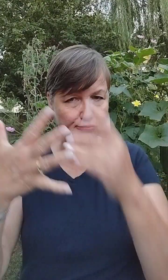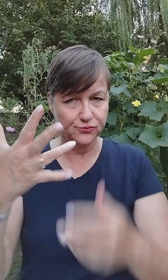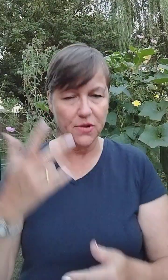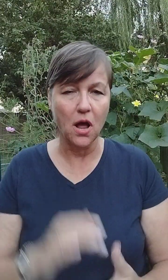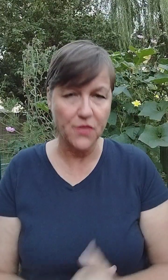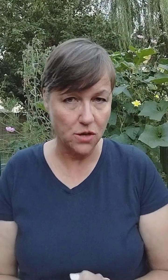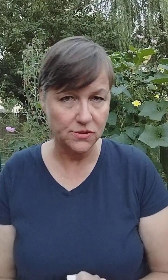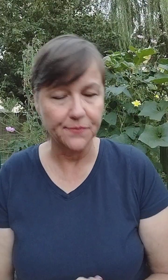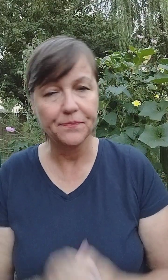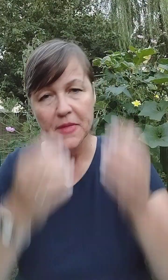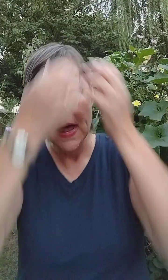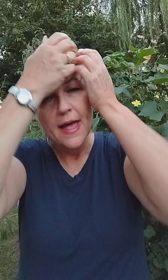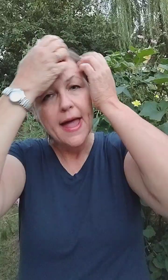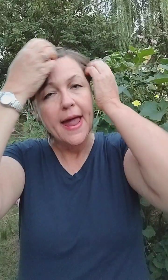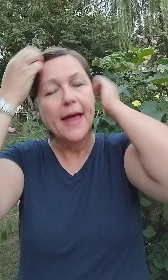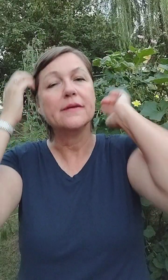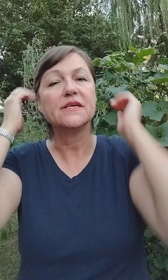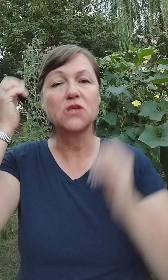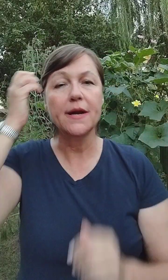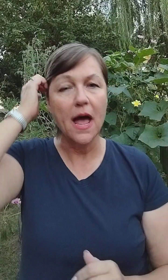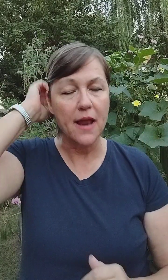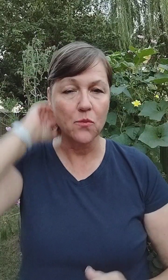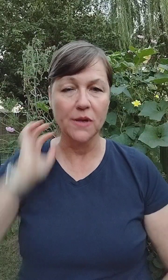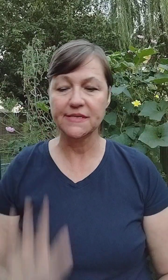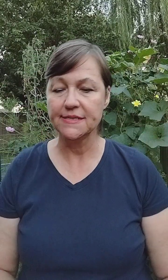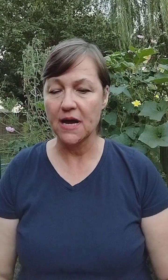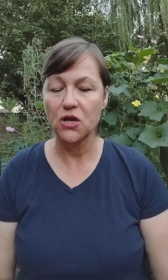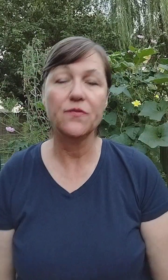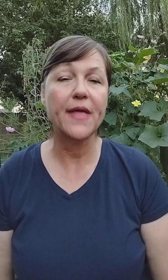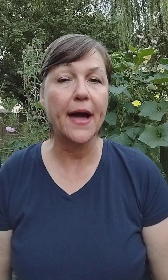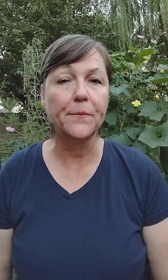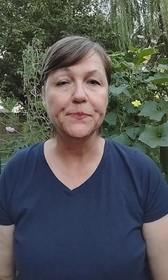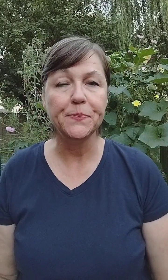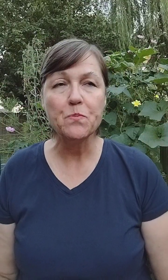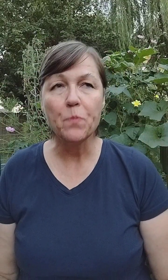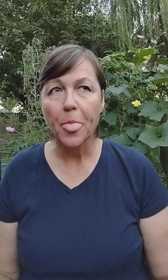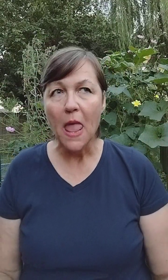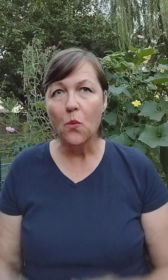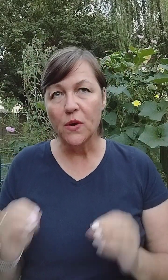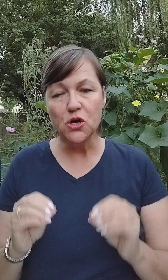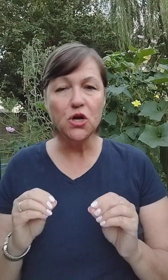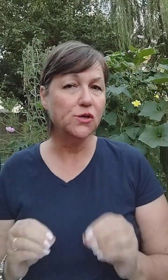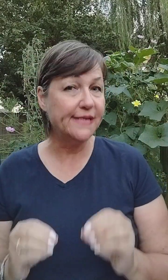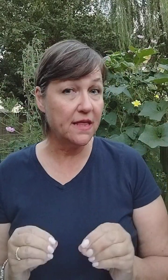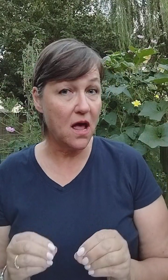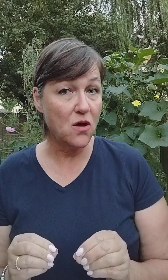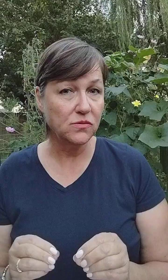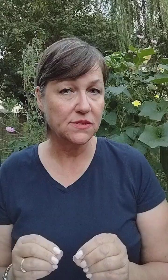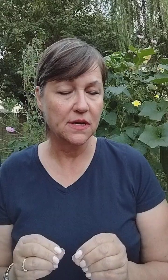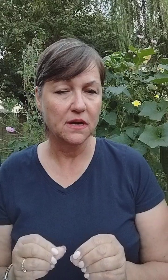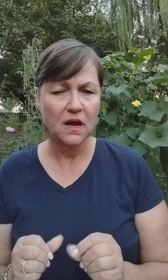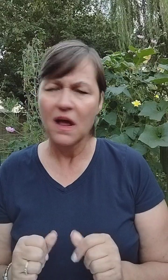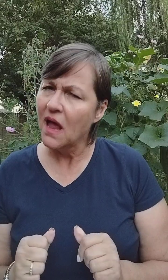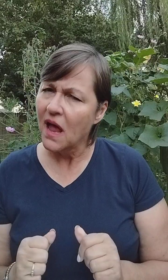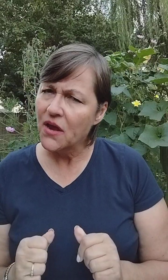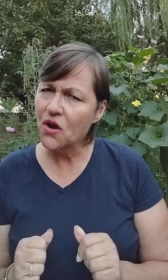all those. And to start out, I want to tell you that when you're using those, you're going